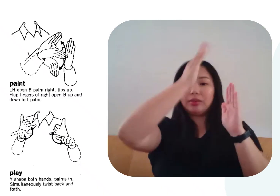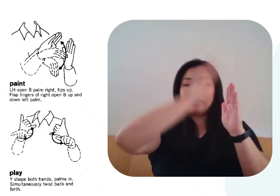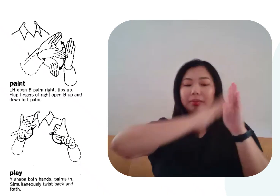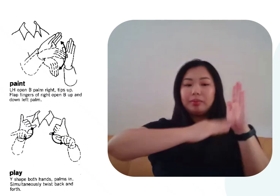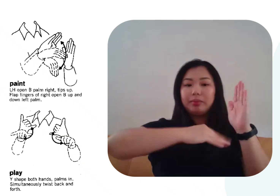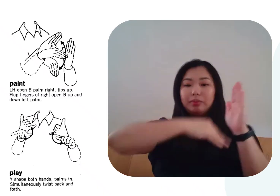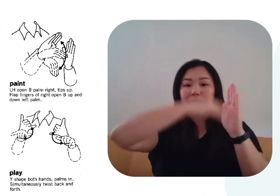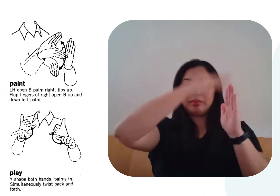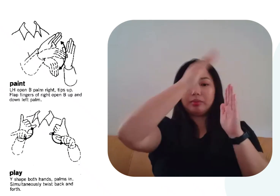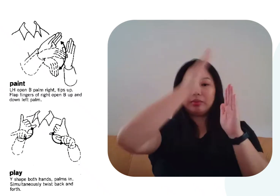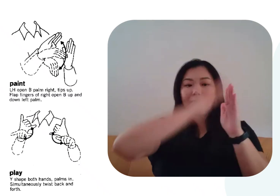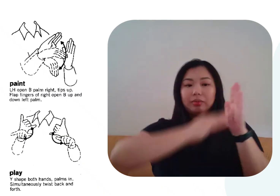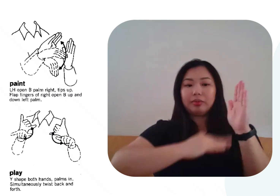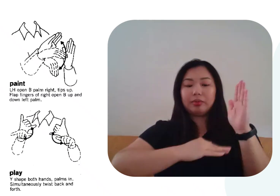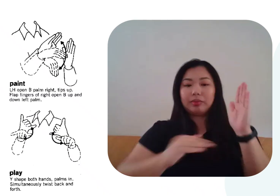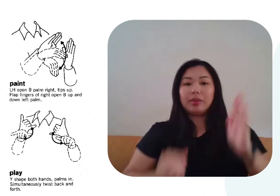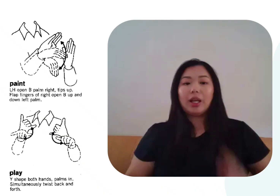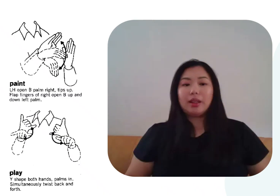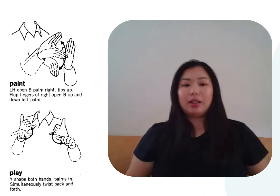Paint.